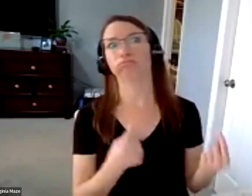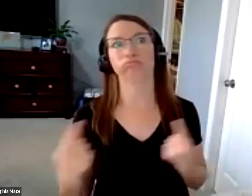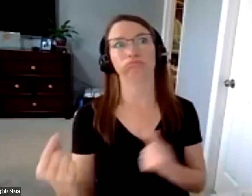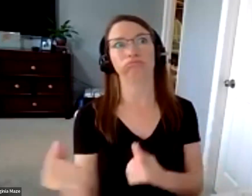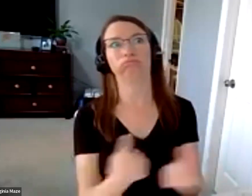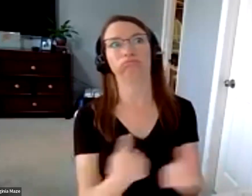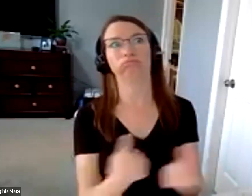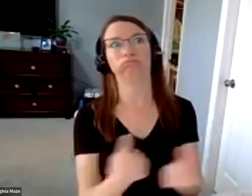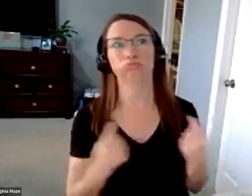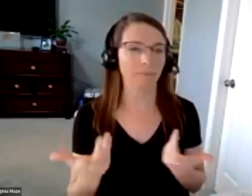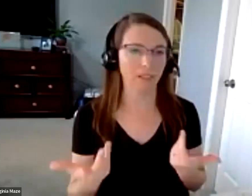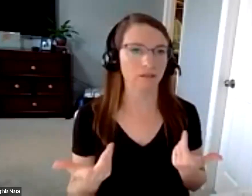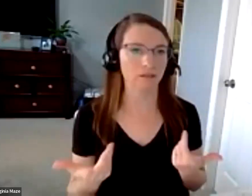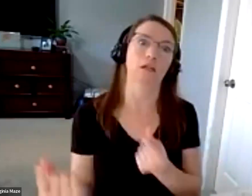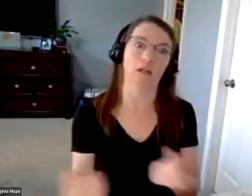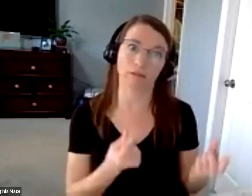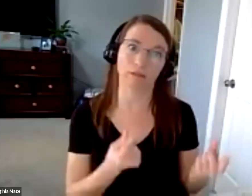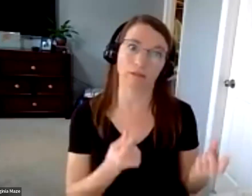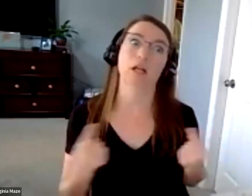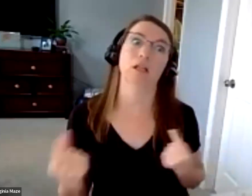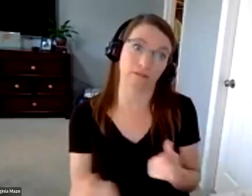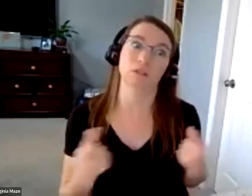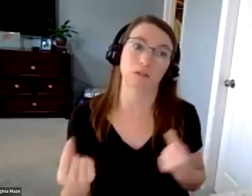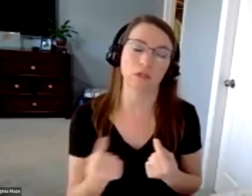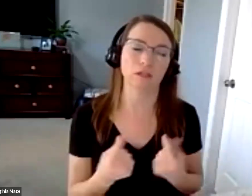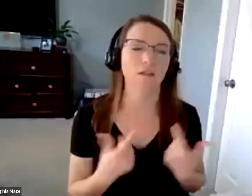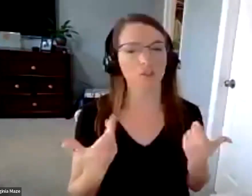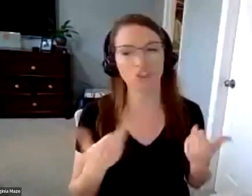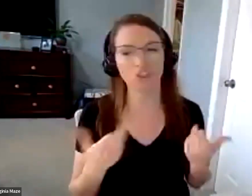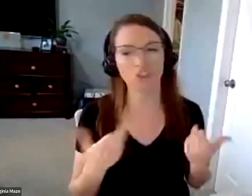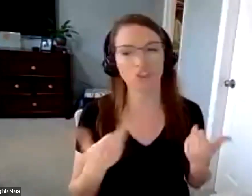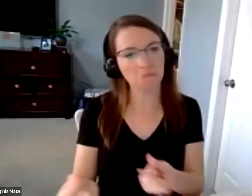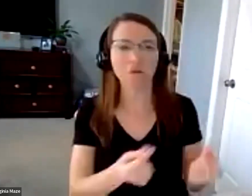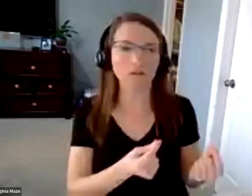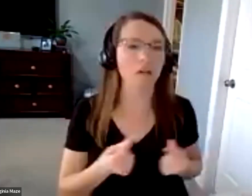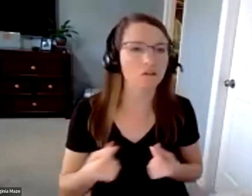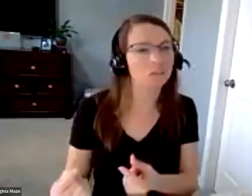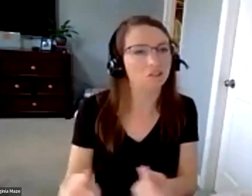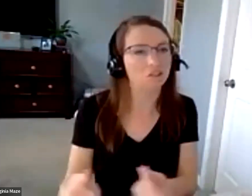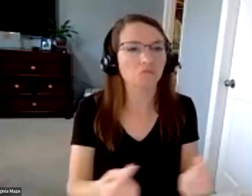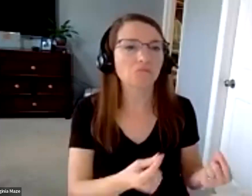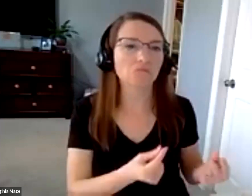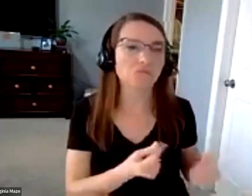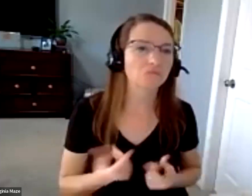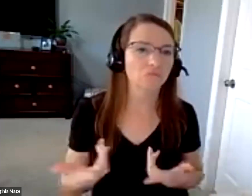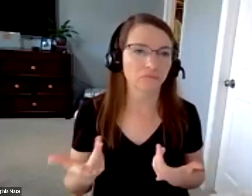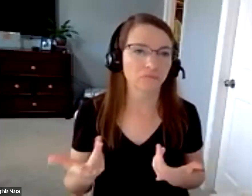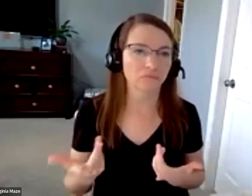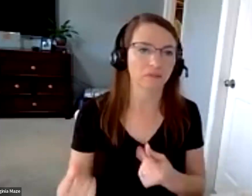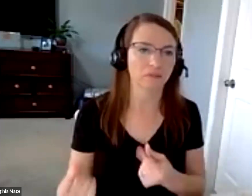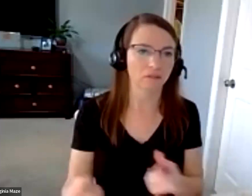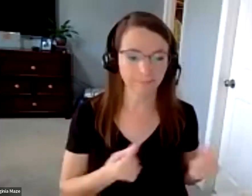go, that means I've got lots of errands to run. If you're just saying, I've got errands to do.